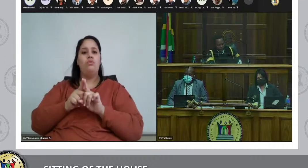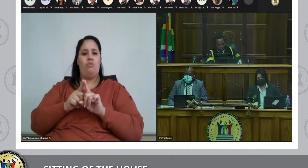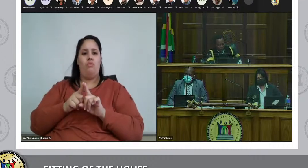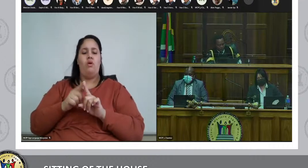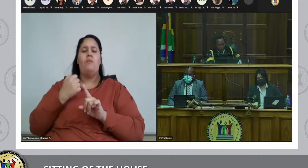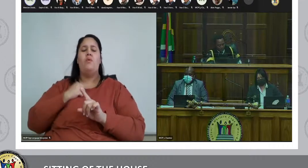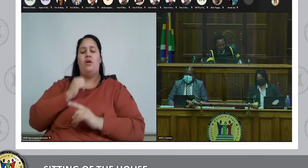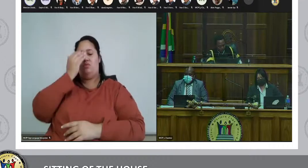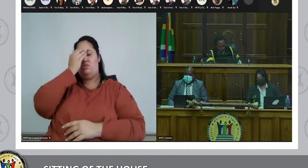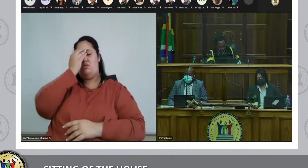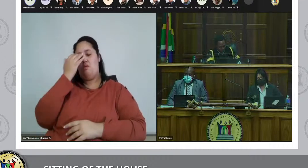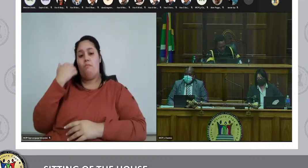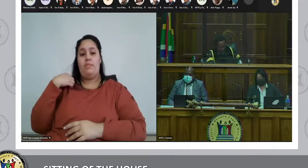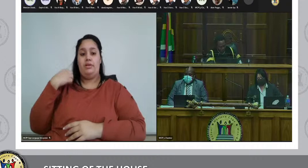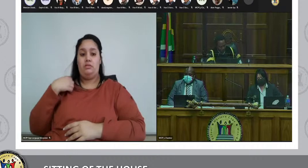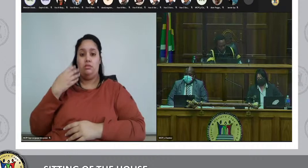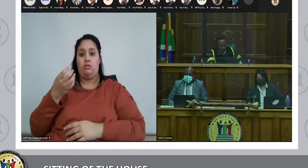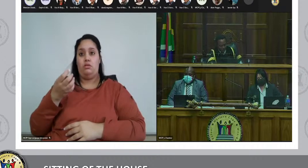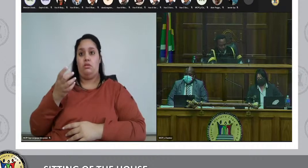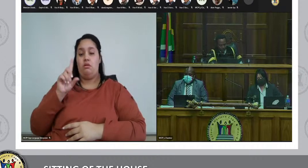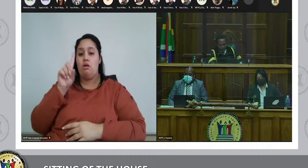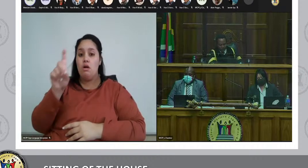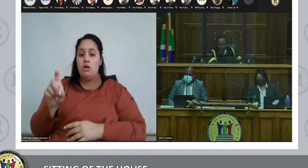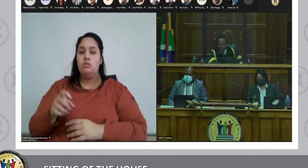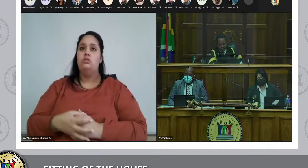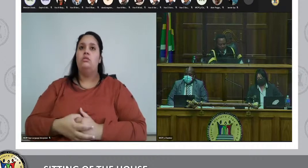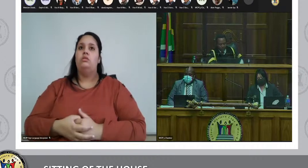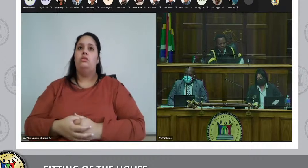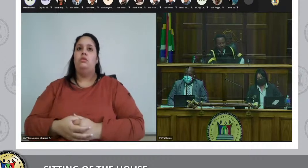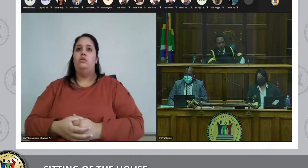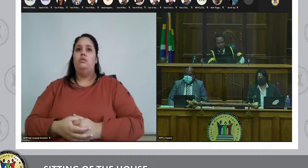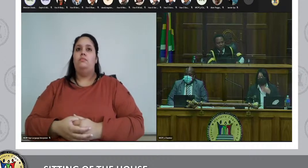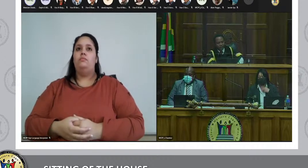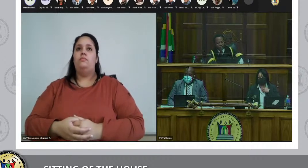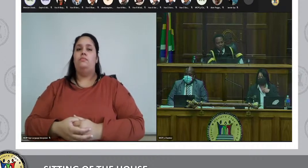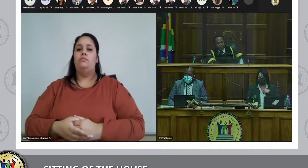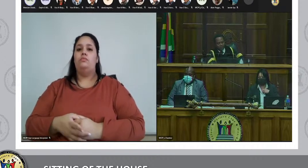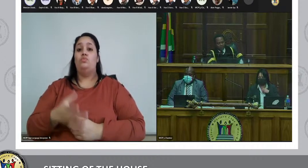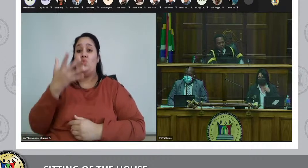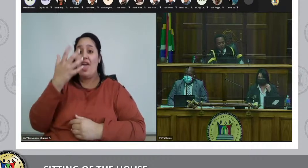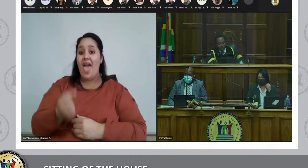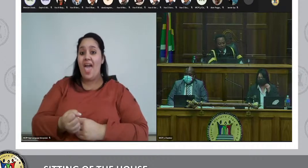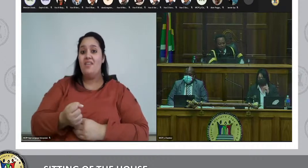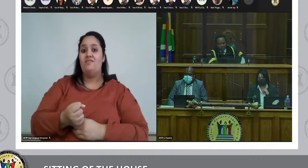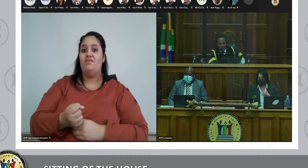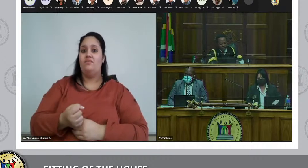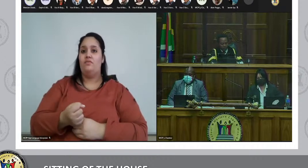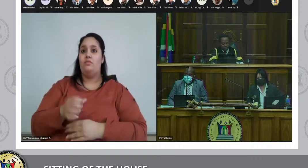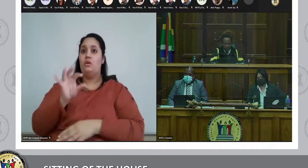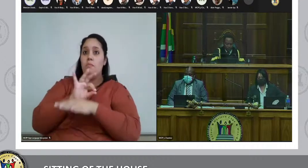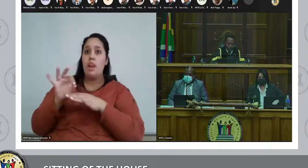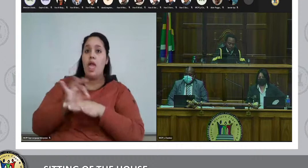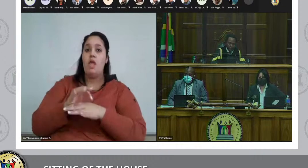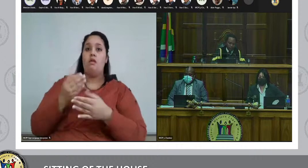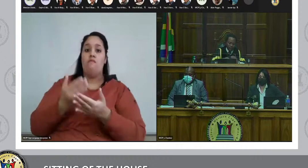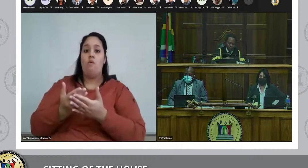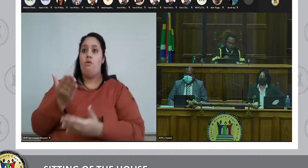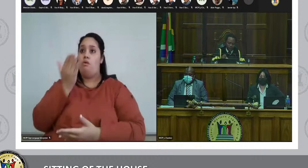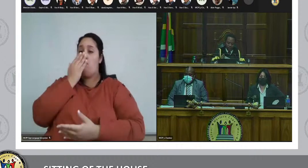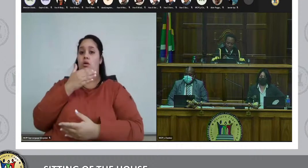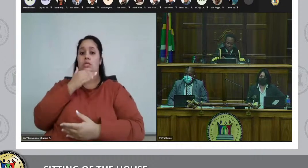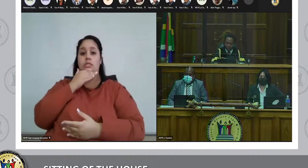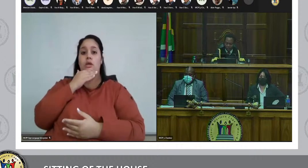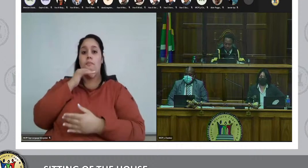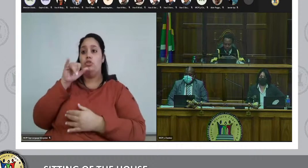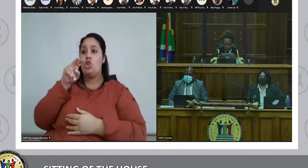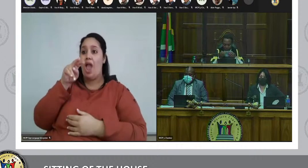from the Minister is there any forward planning coming December and January where